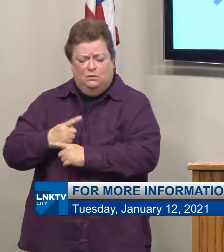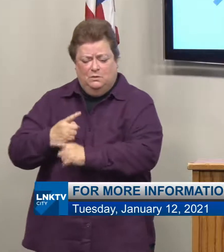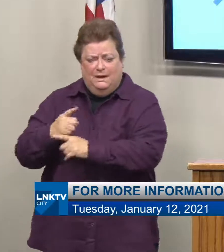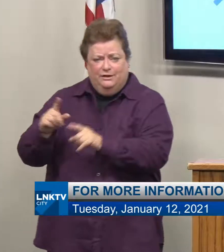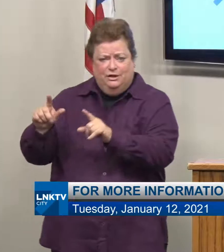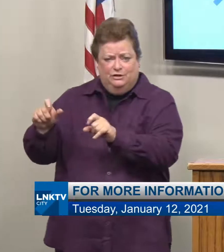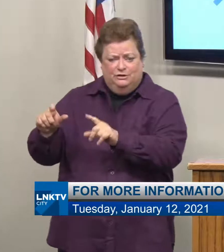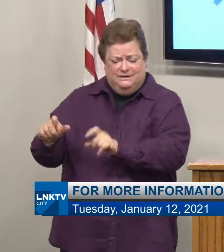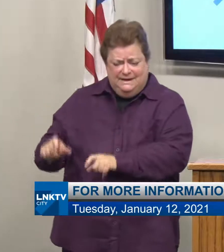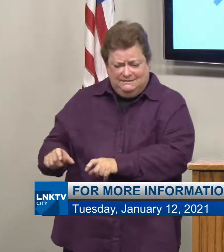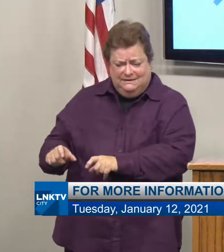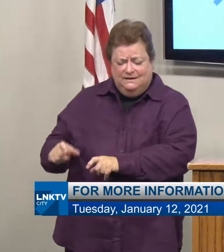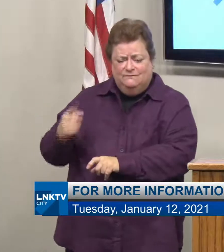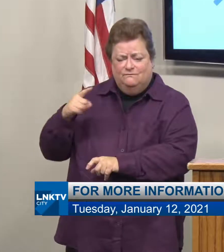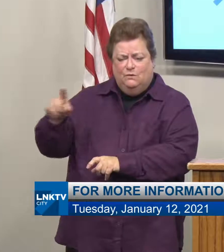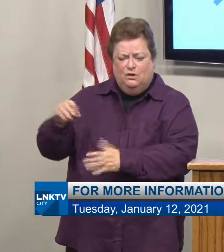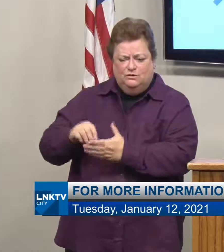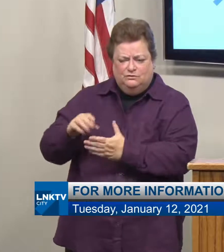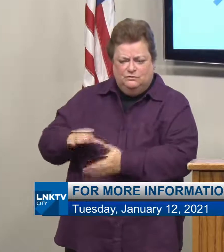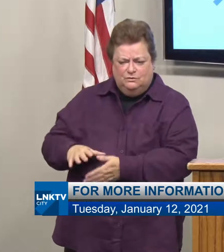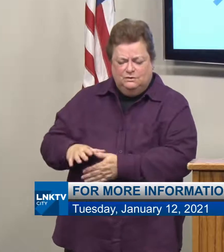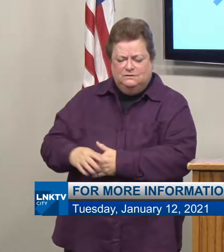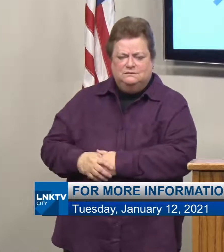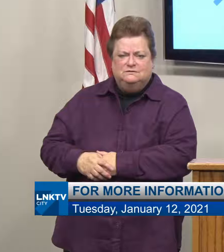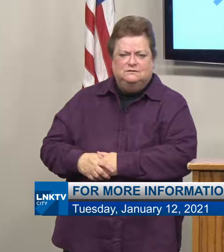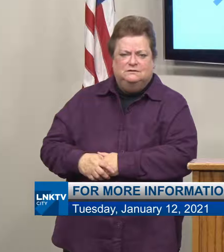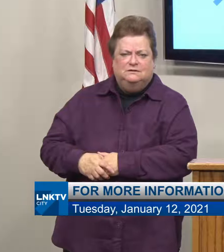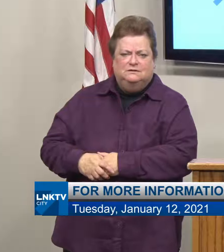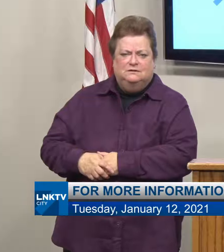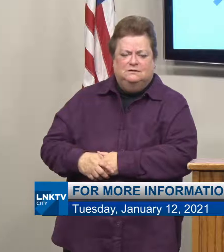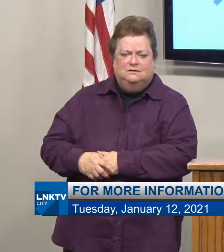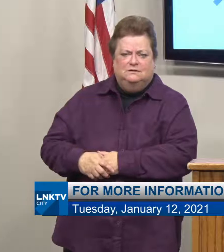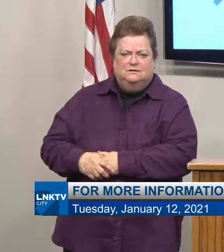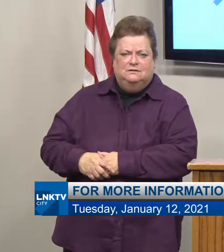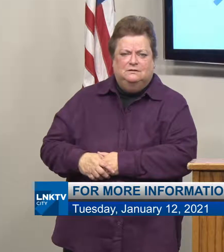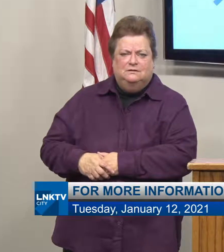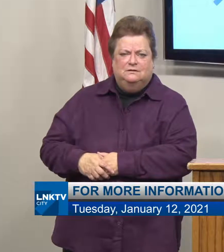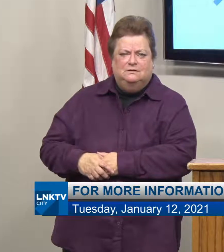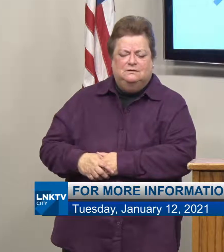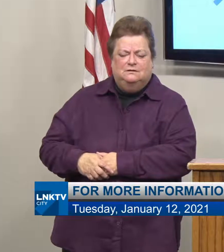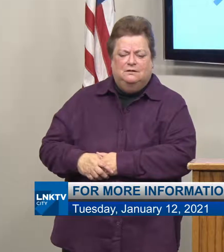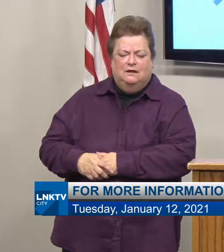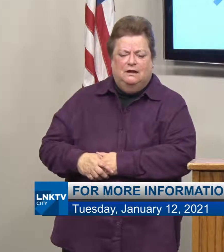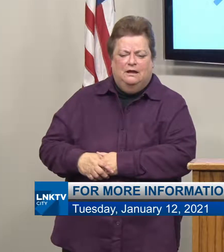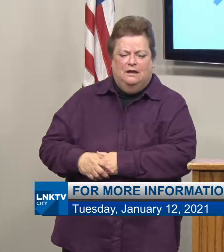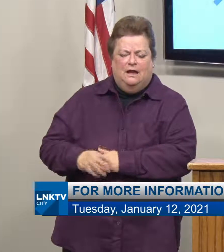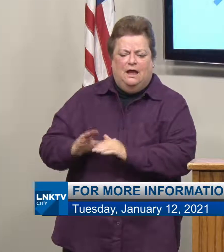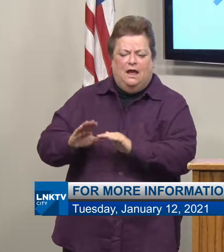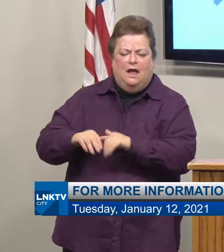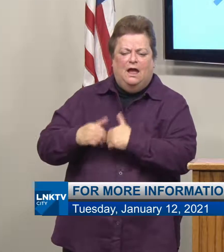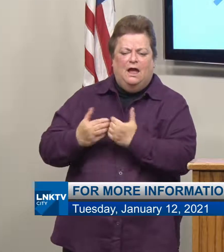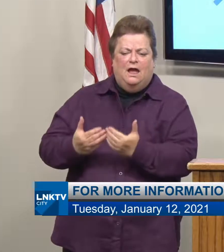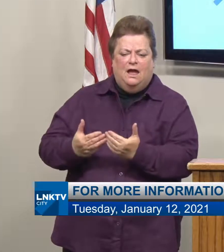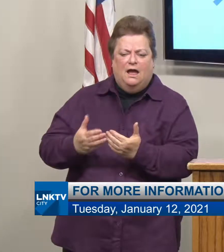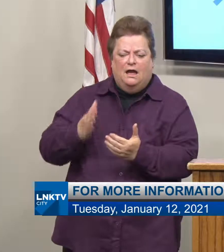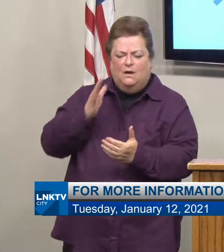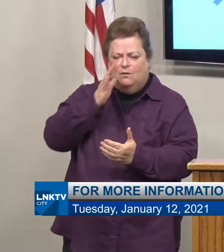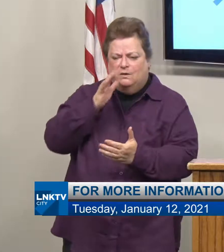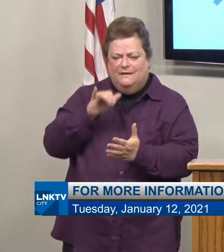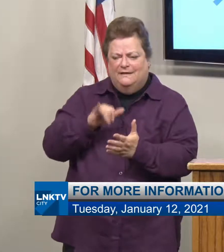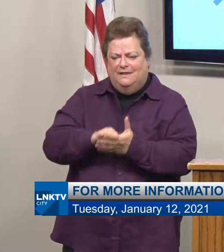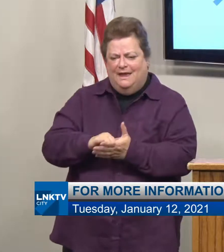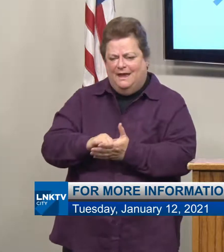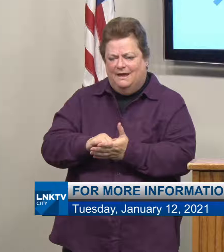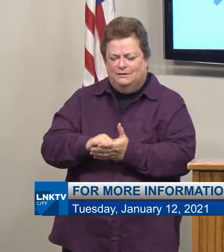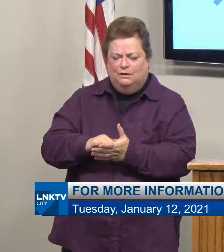its students in its community. How will that sort of regular sort